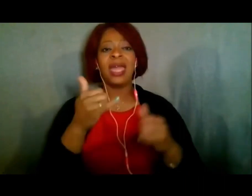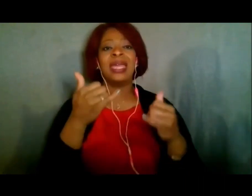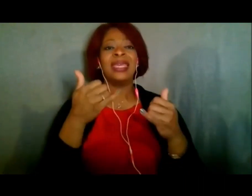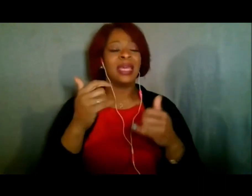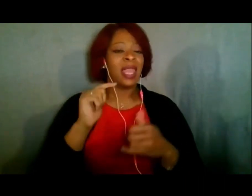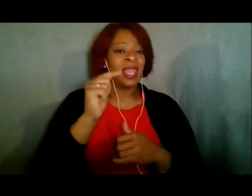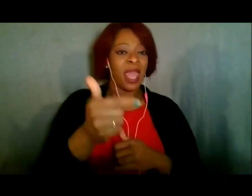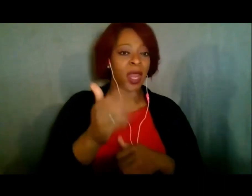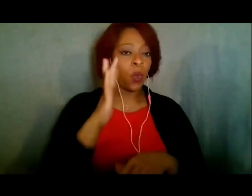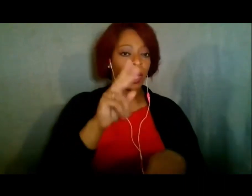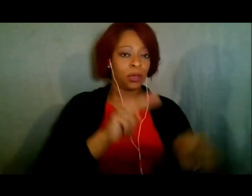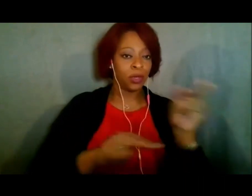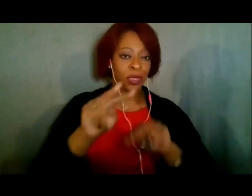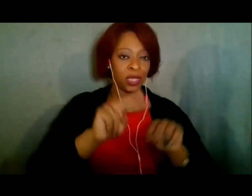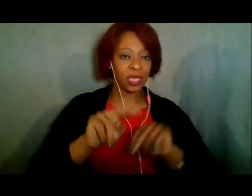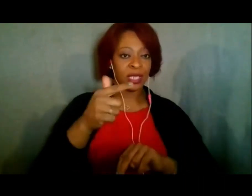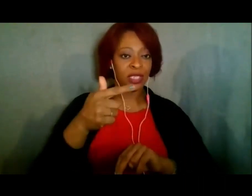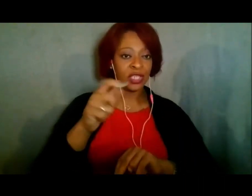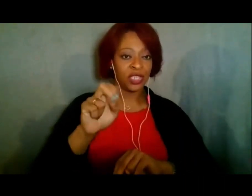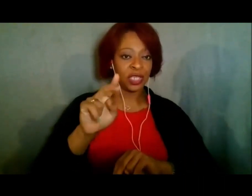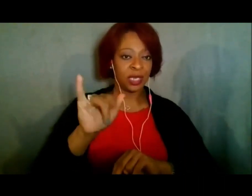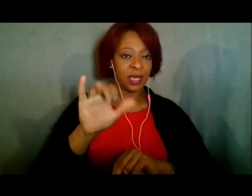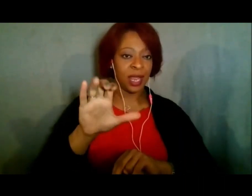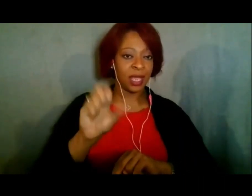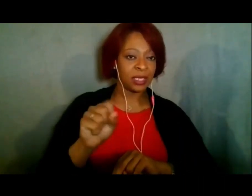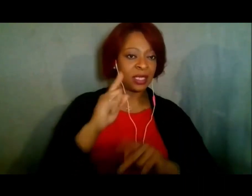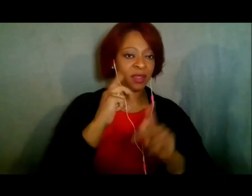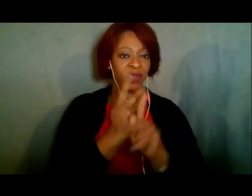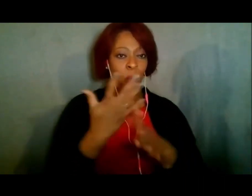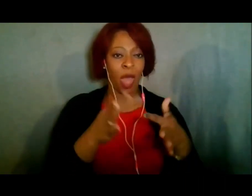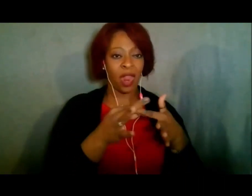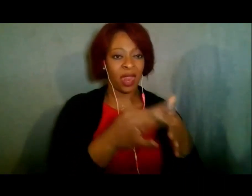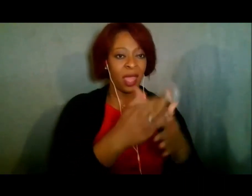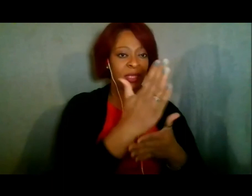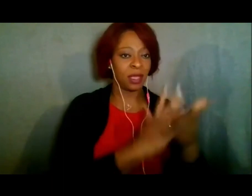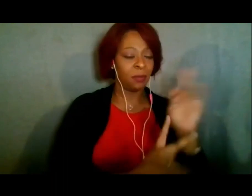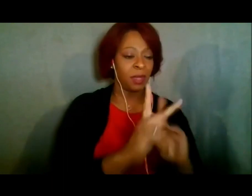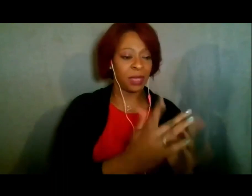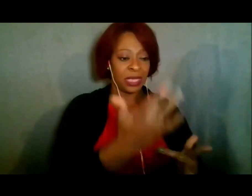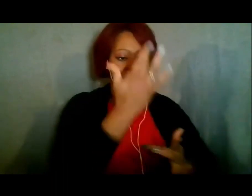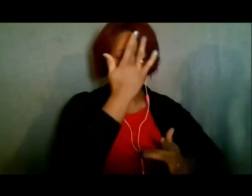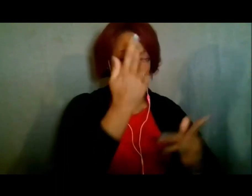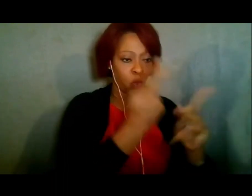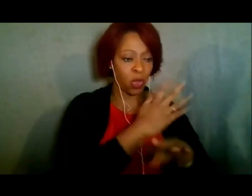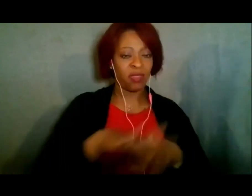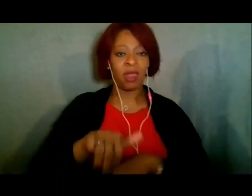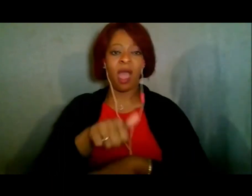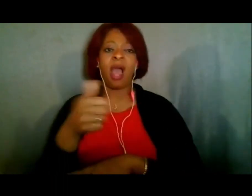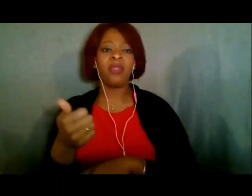genetics hopefully soon to determine what leads to some people getting sicker than others.